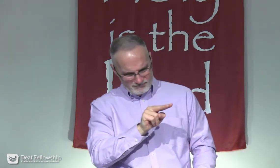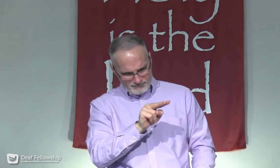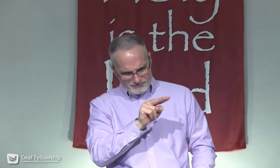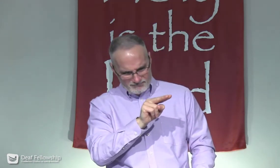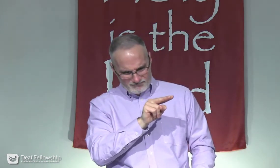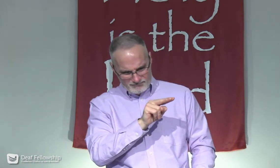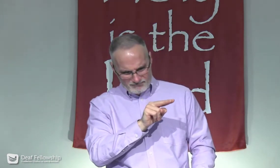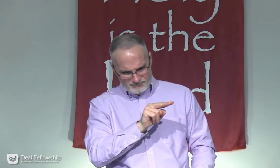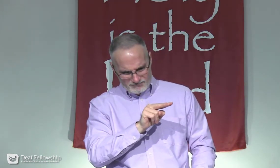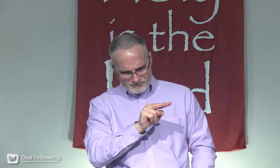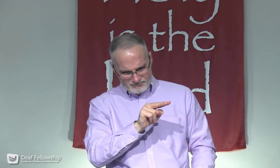don't know what they're doing.